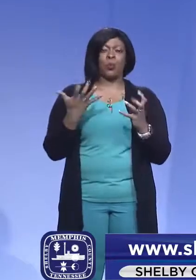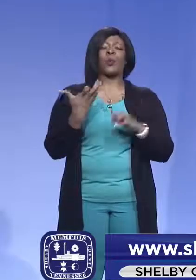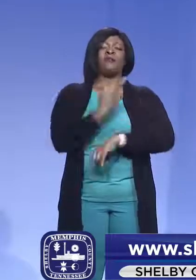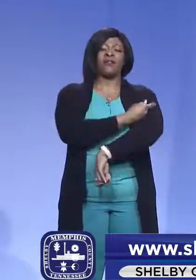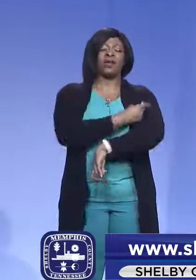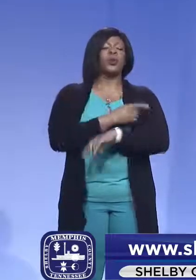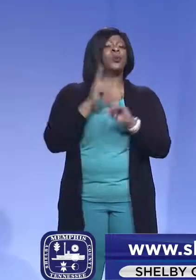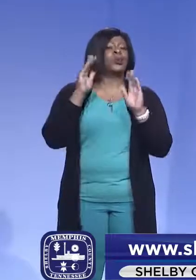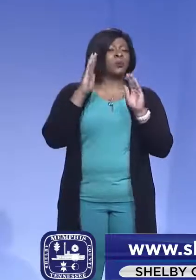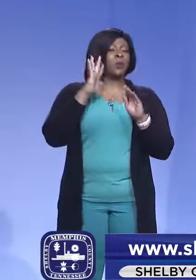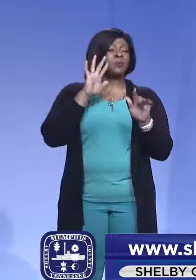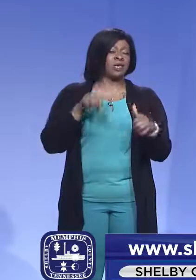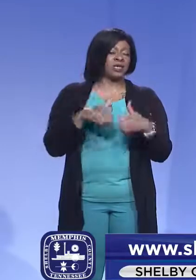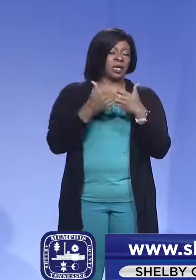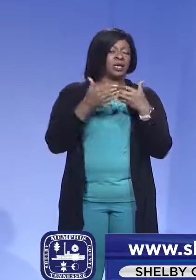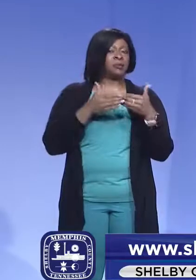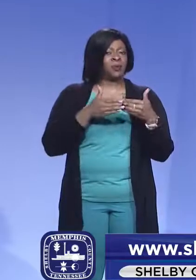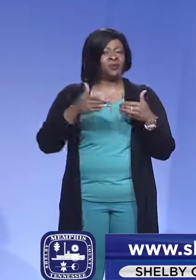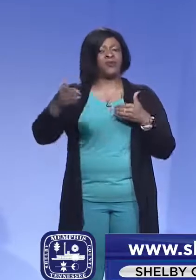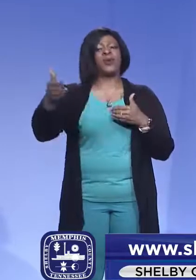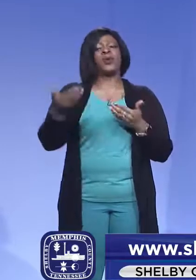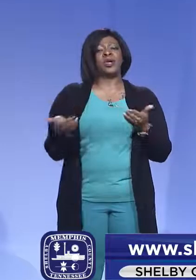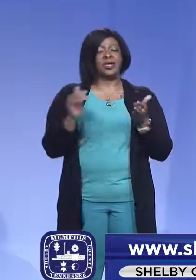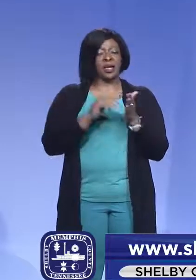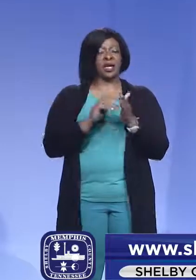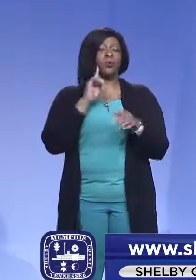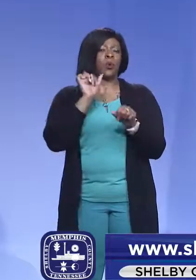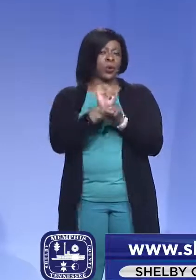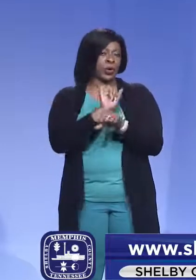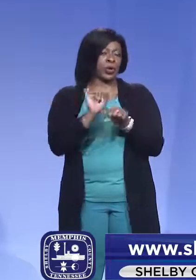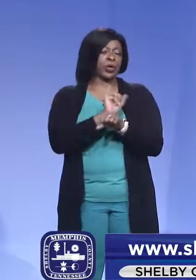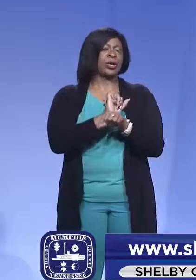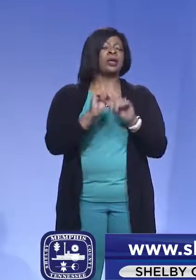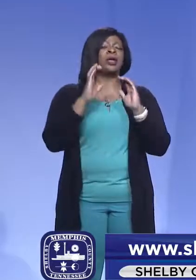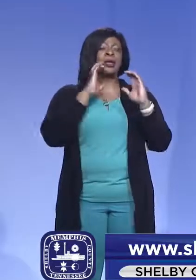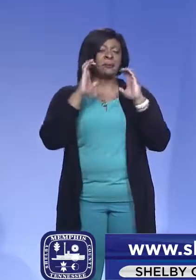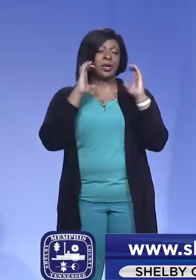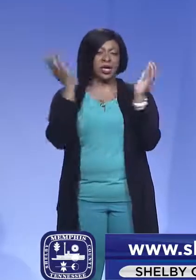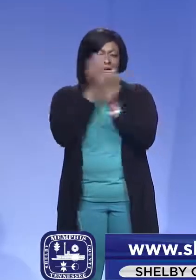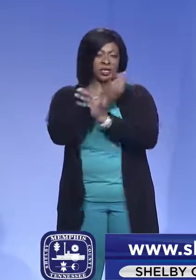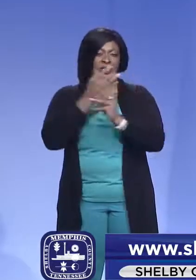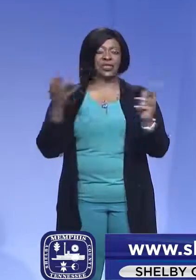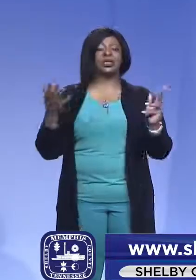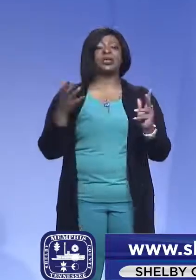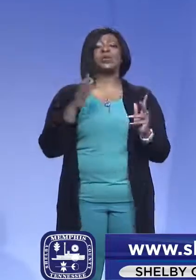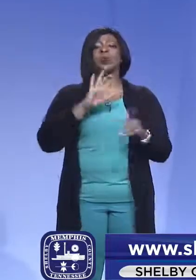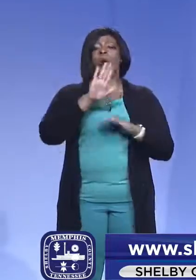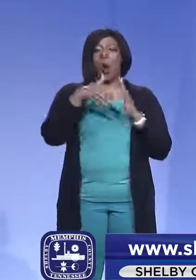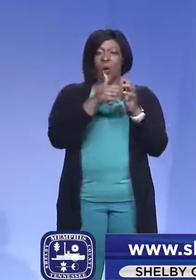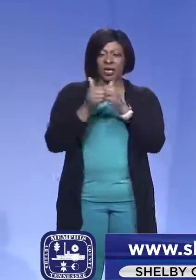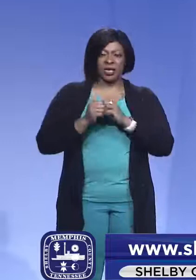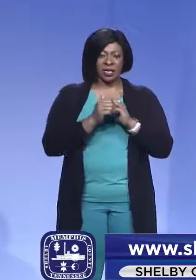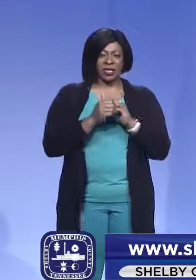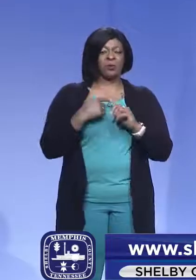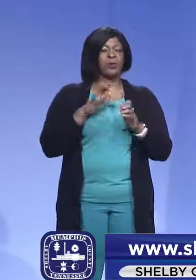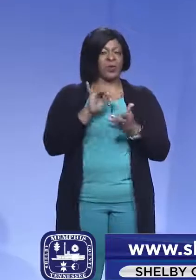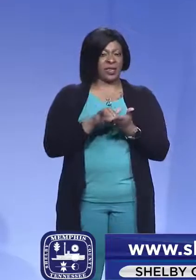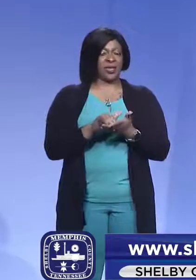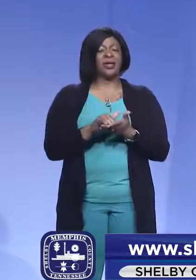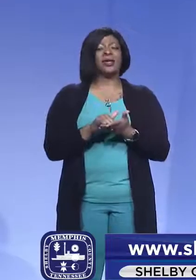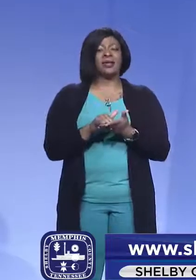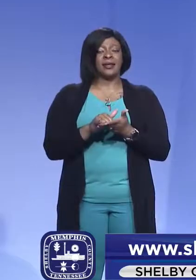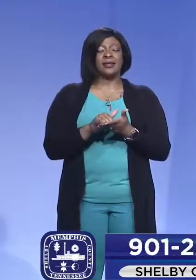that will be a challenge as we move forward. And again, we'll work on communications, and we're doing that all collectively.